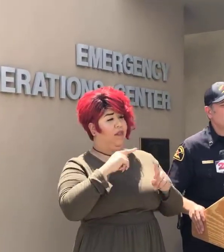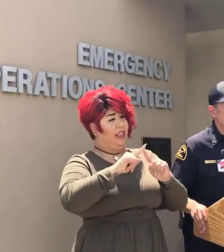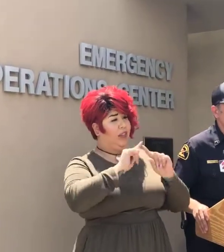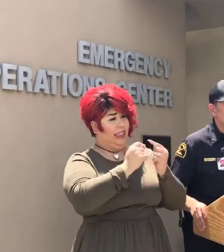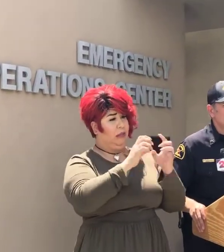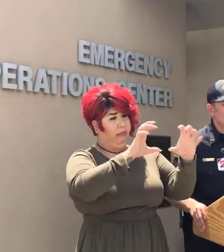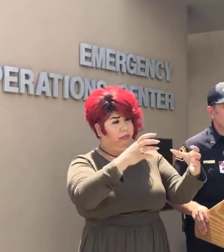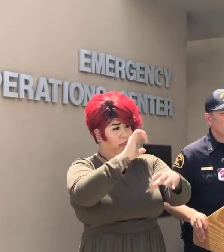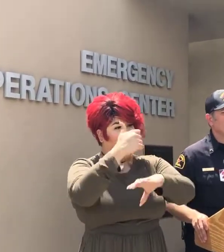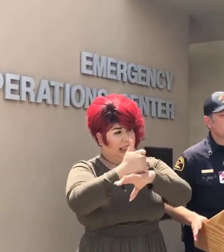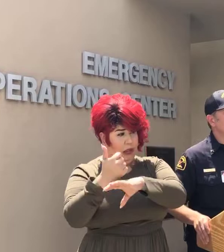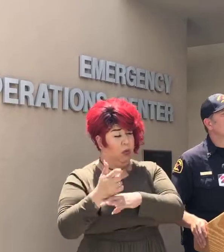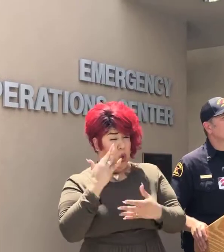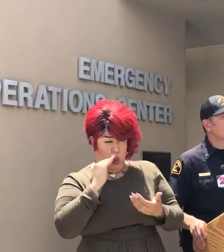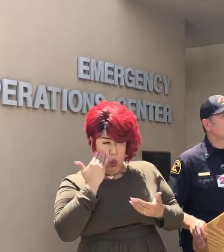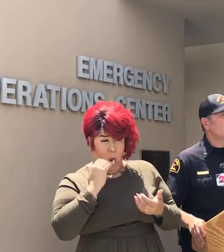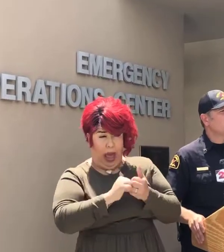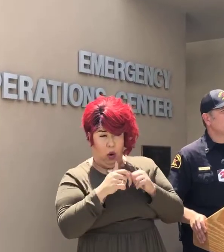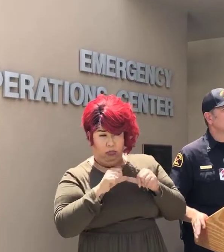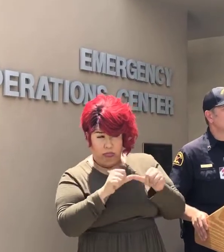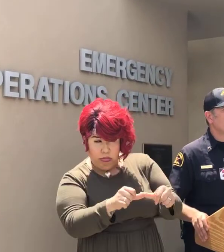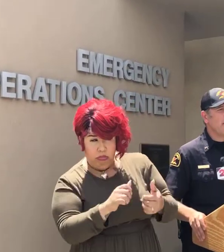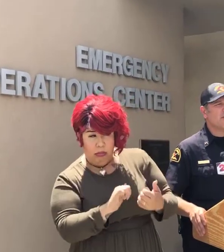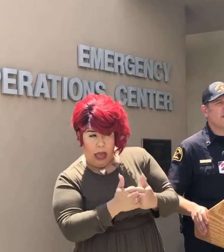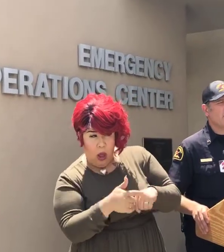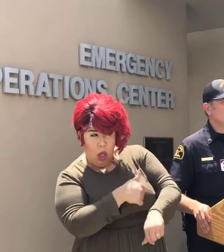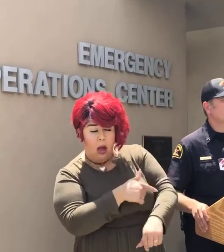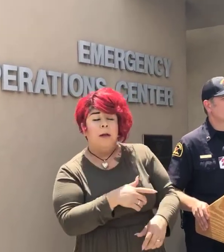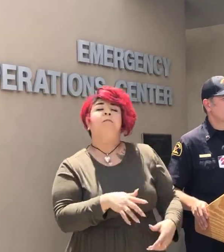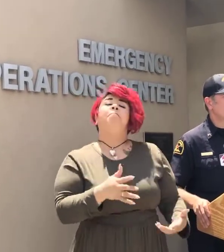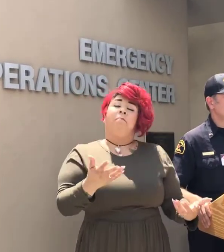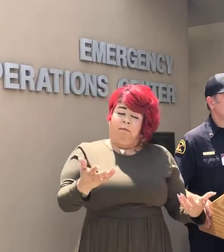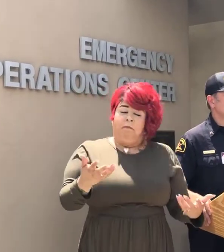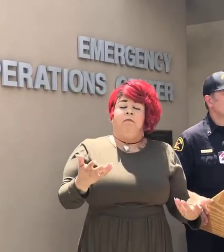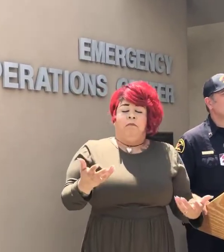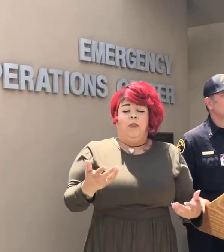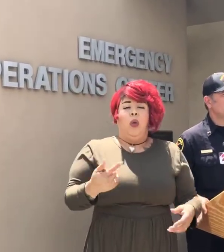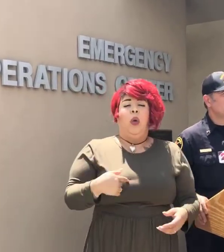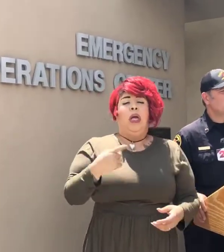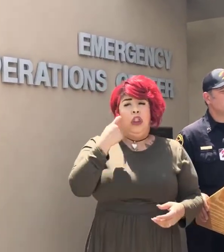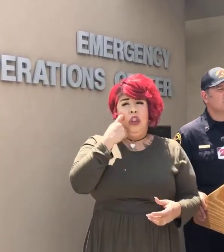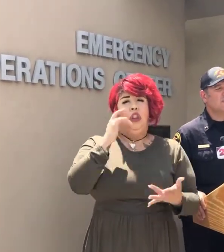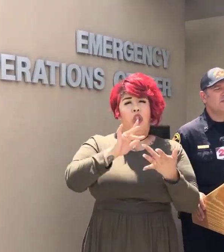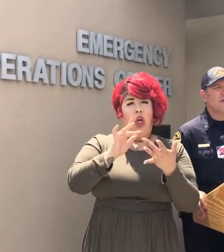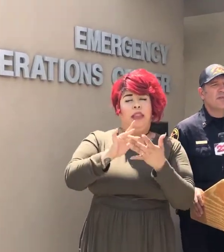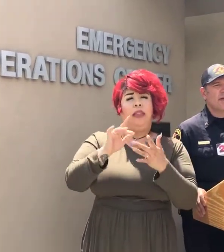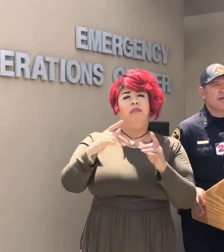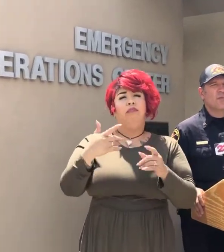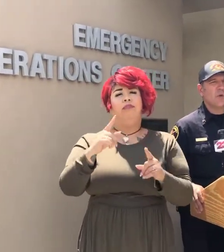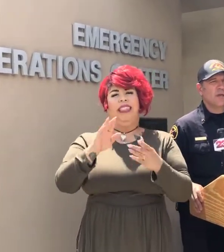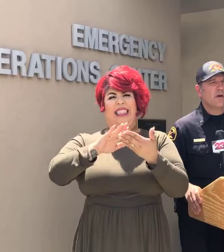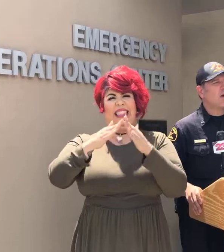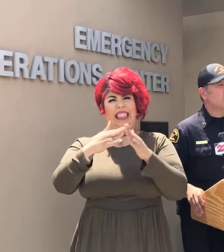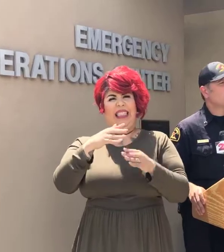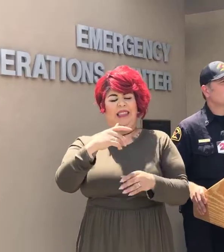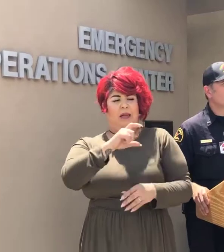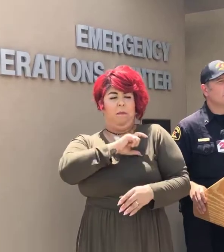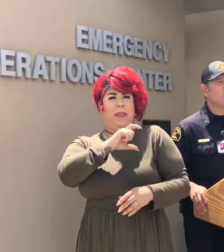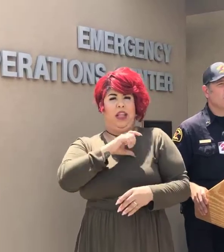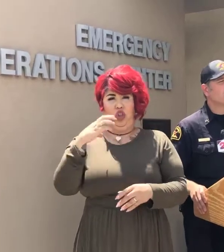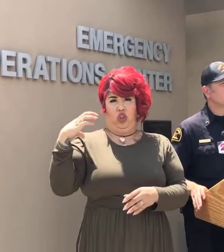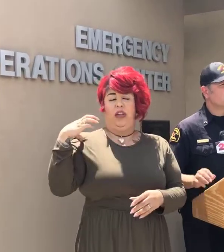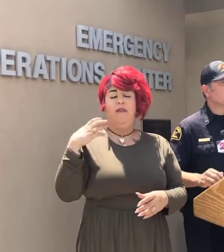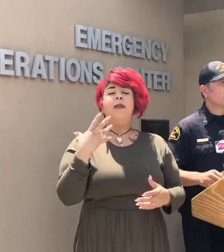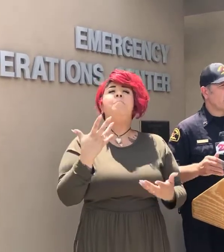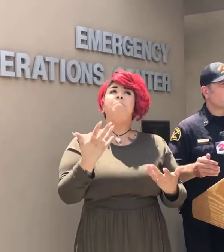Yes. So we've received updates from the incident commander and also from the city police chief that we are